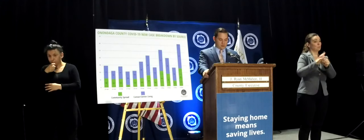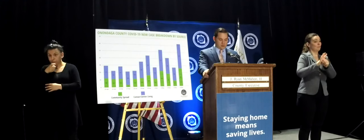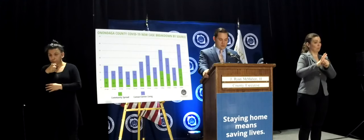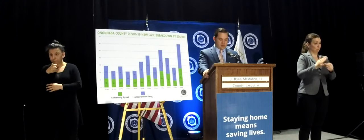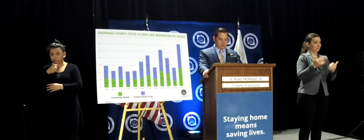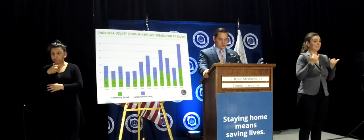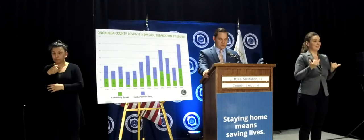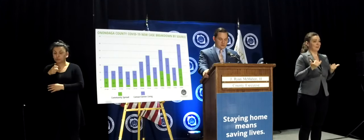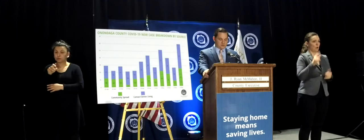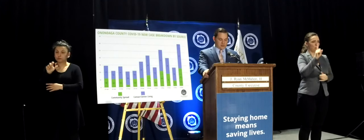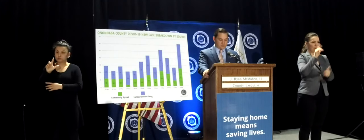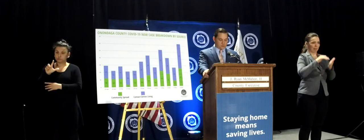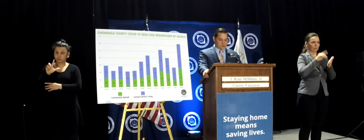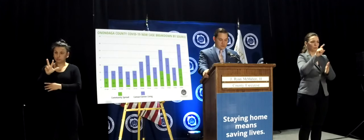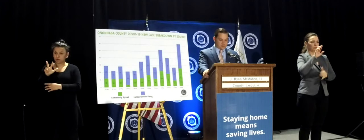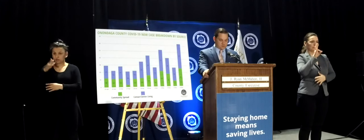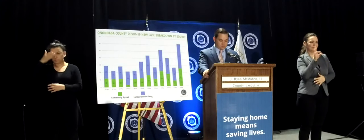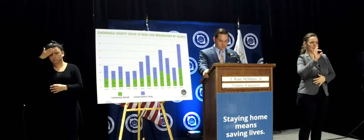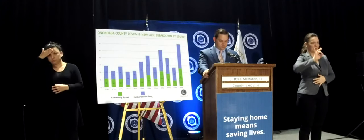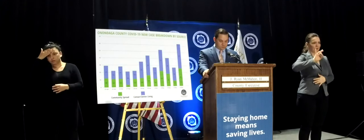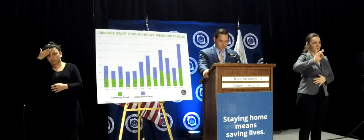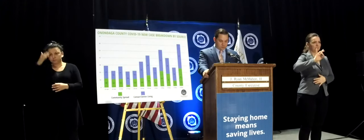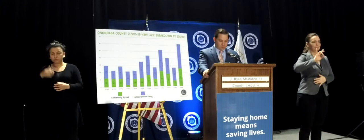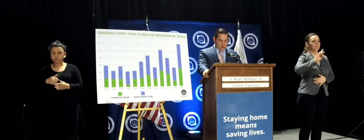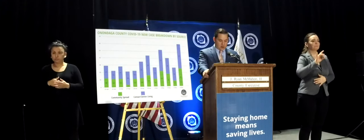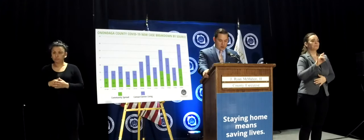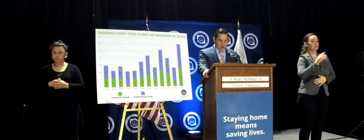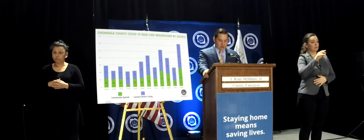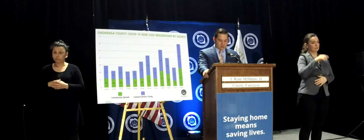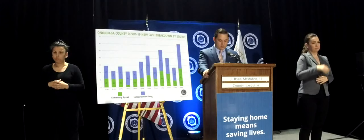cases, 8% of the tests we received.